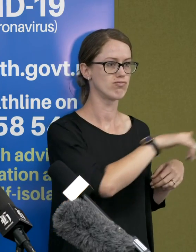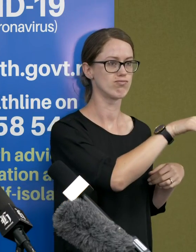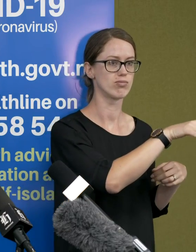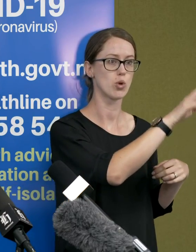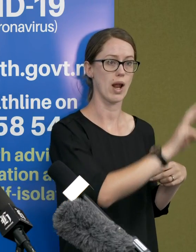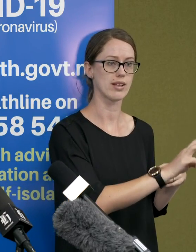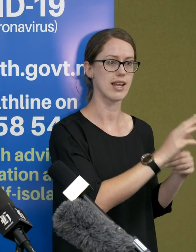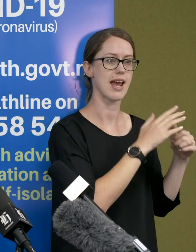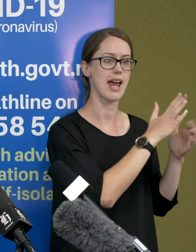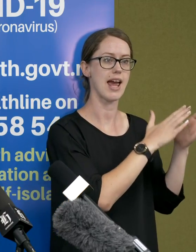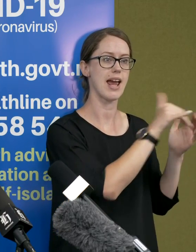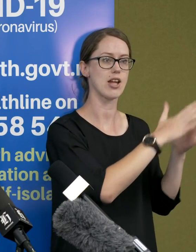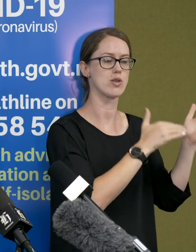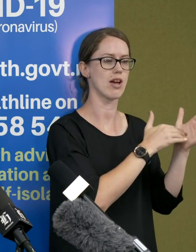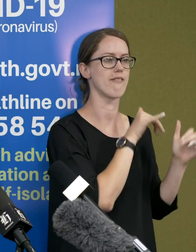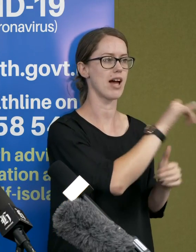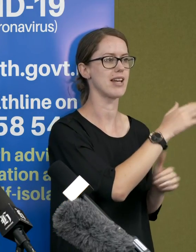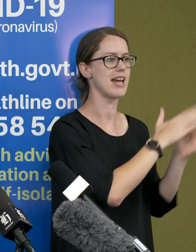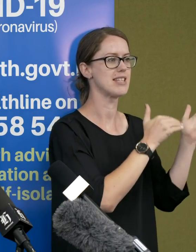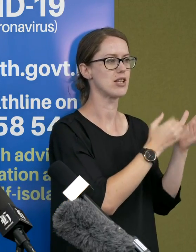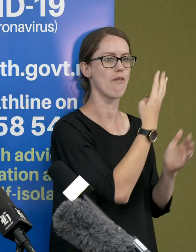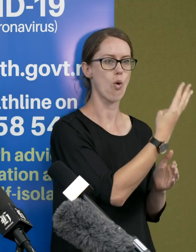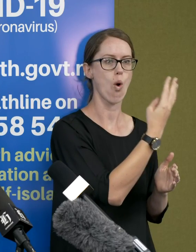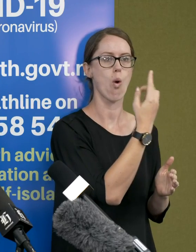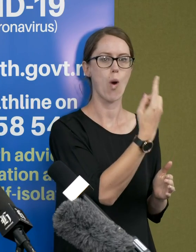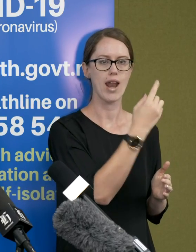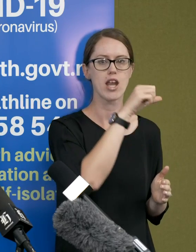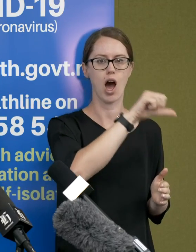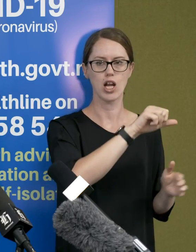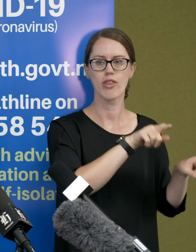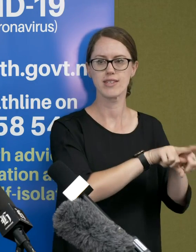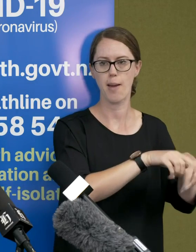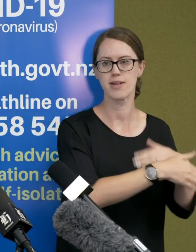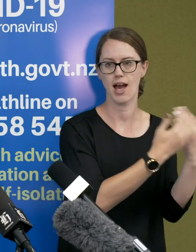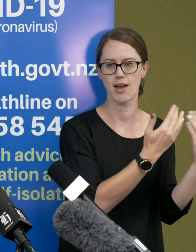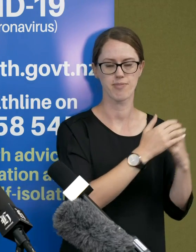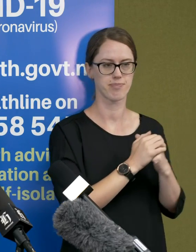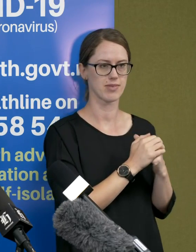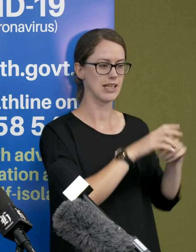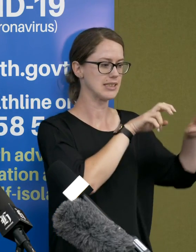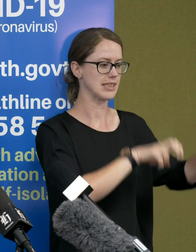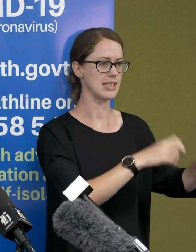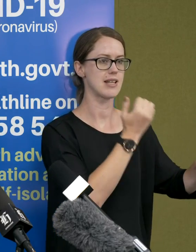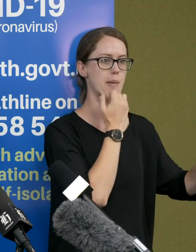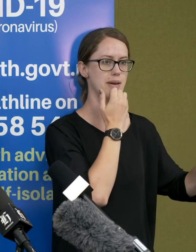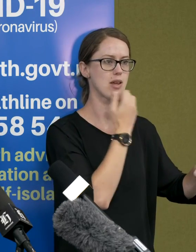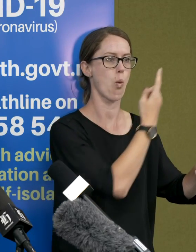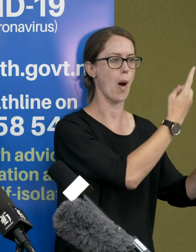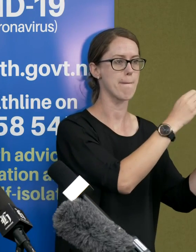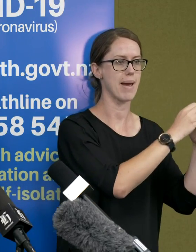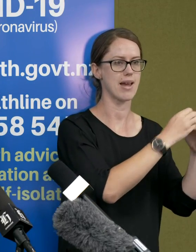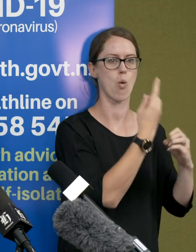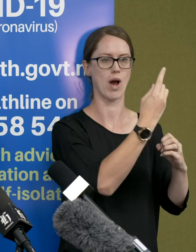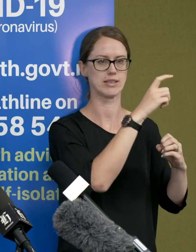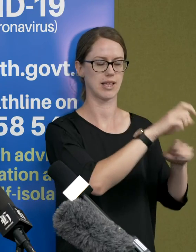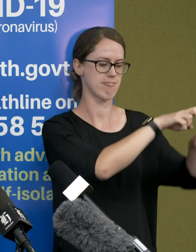New Zealand flight NZ419 that same day, and they were in seat numbers 1B and